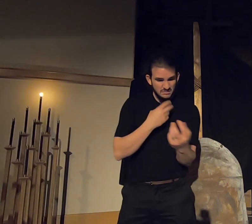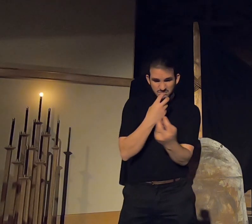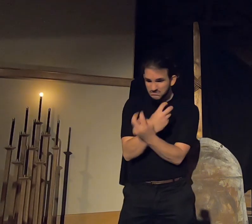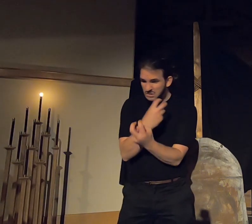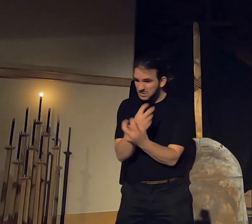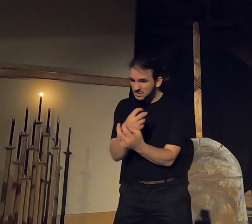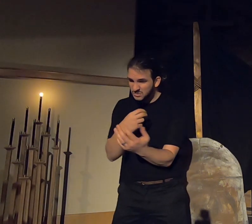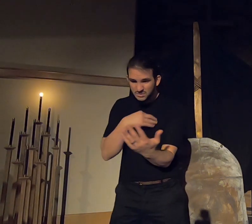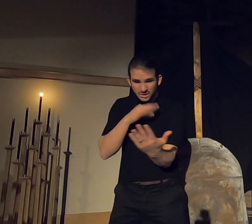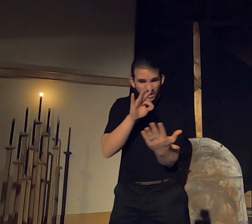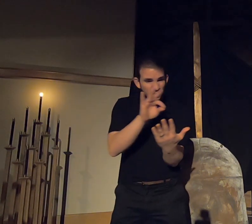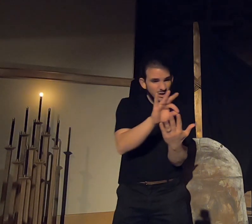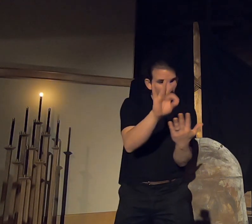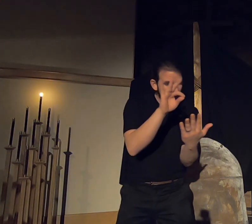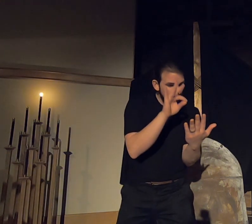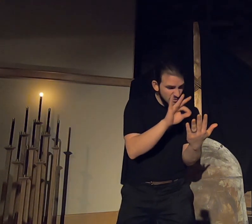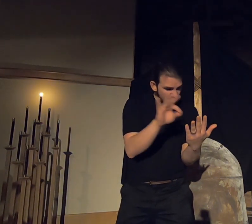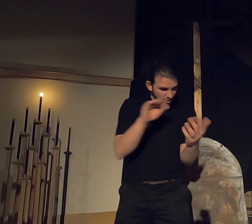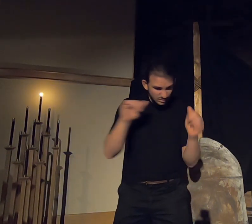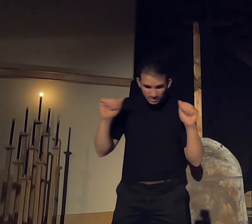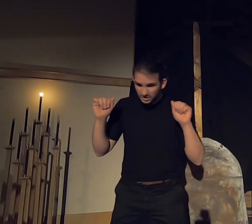I can count all my bones,